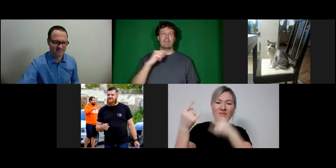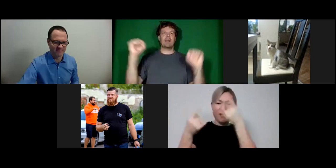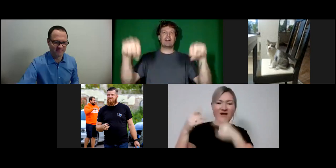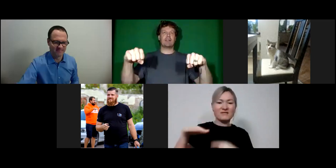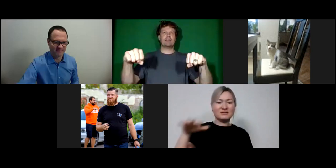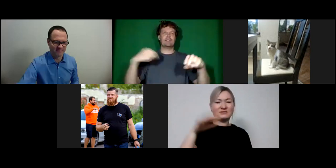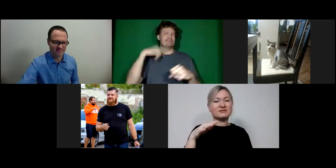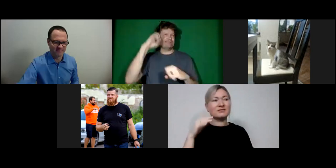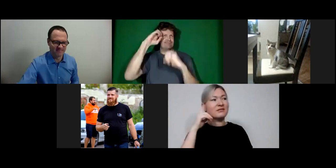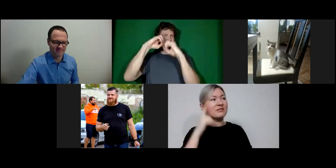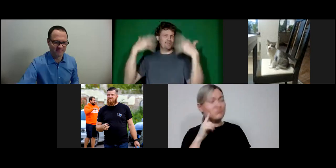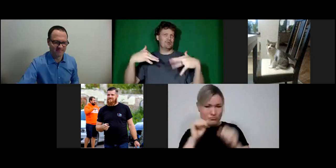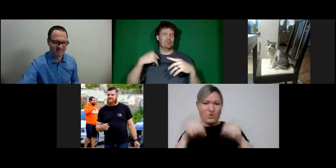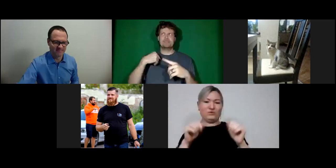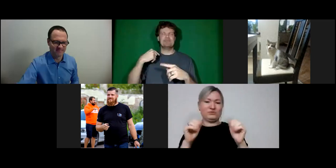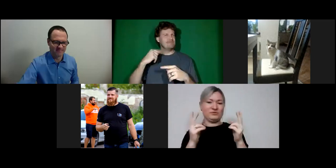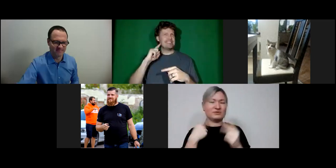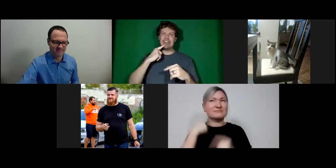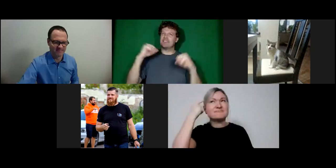having danced at all,